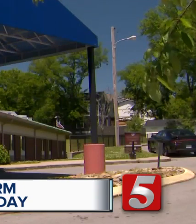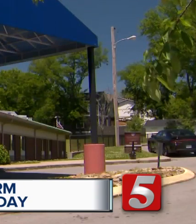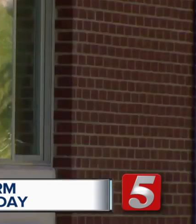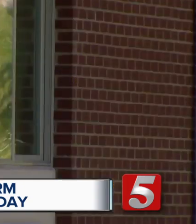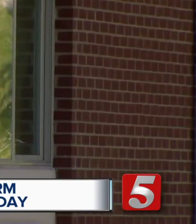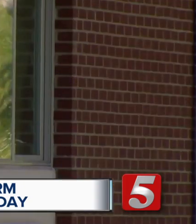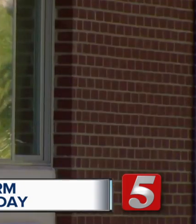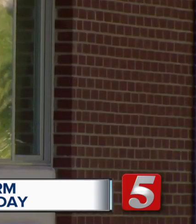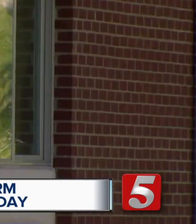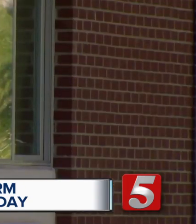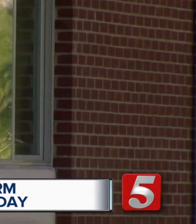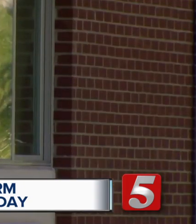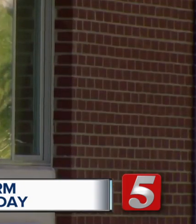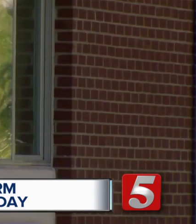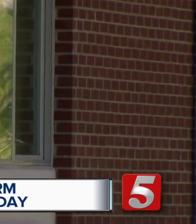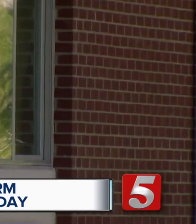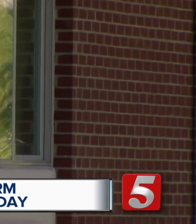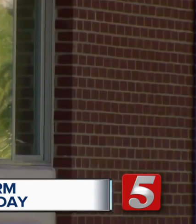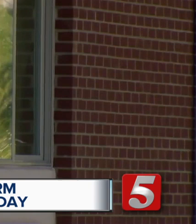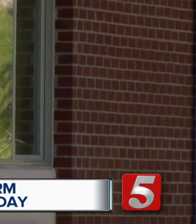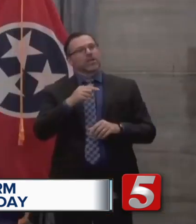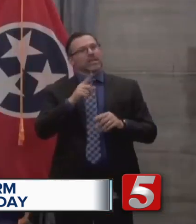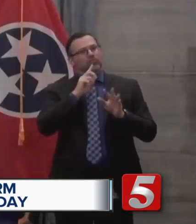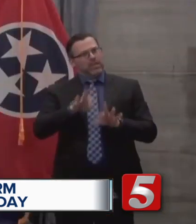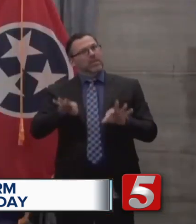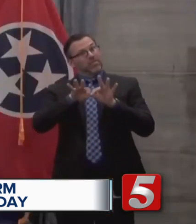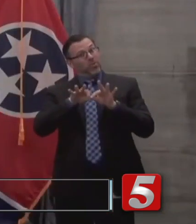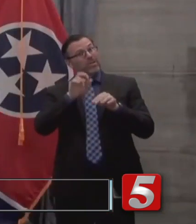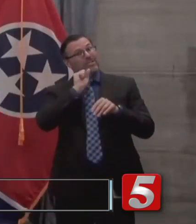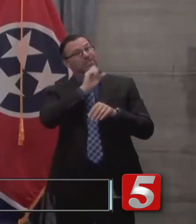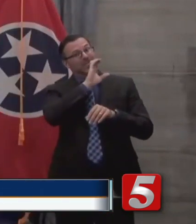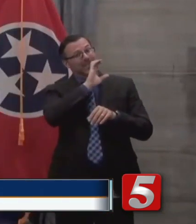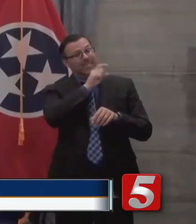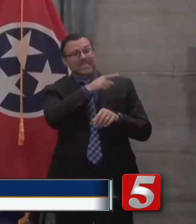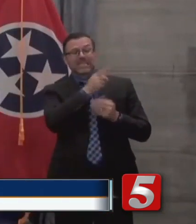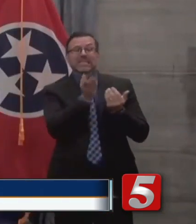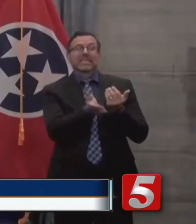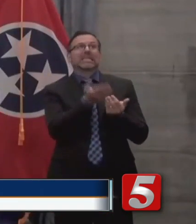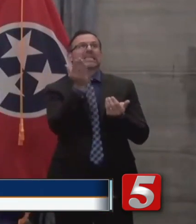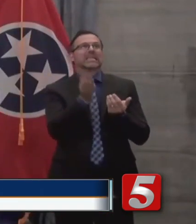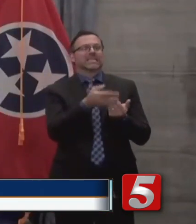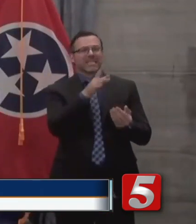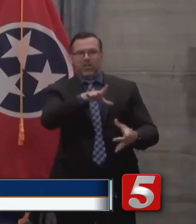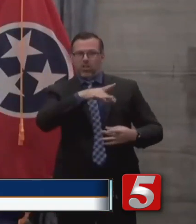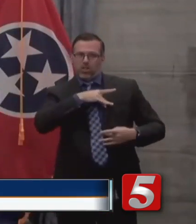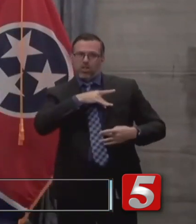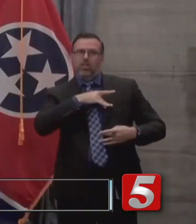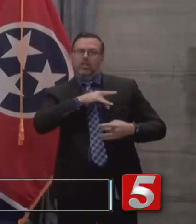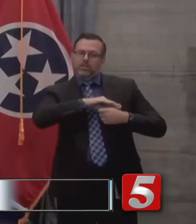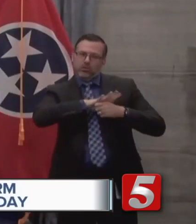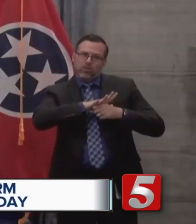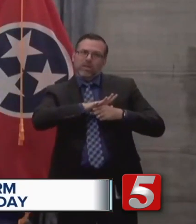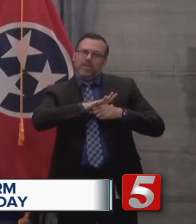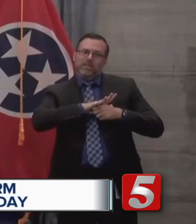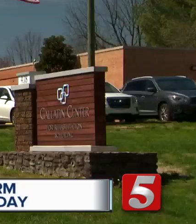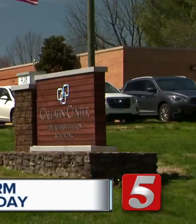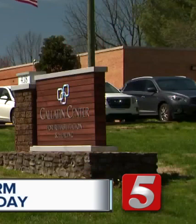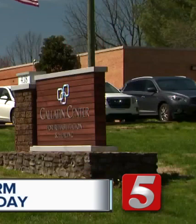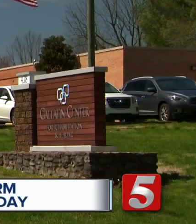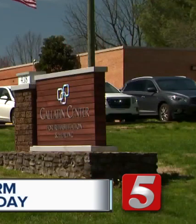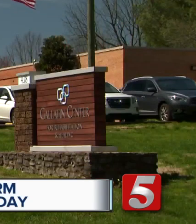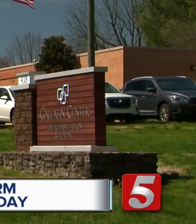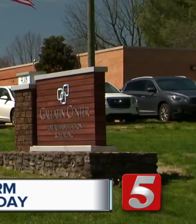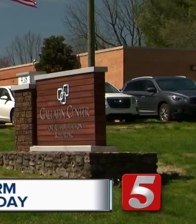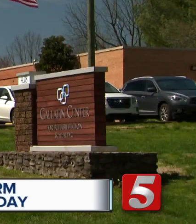they used to be pre-COVID. That these are our most vulnerable citizens, and so there will be strict safety protocols put in place.